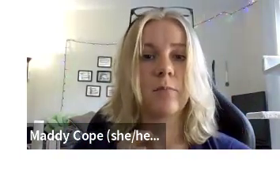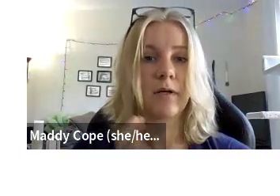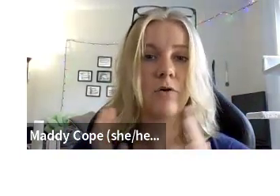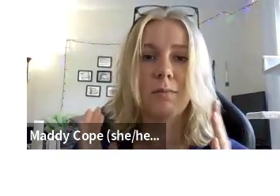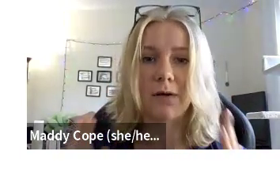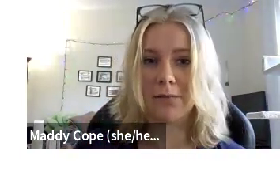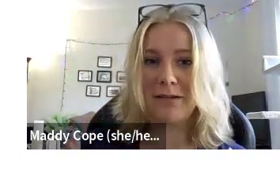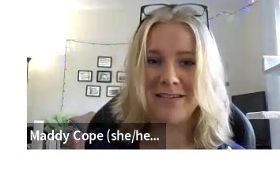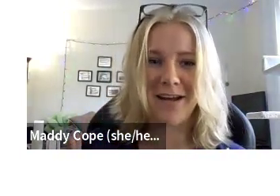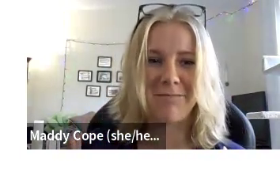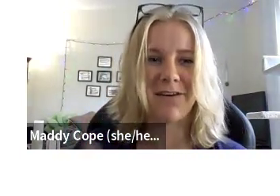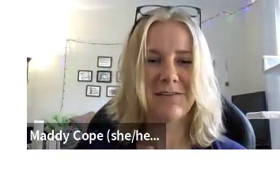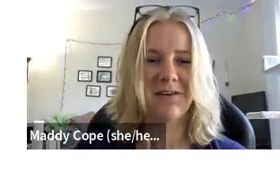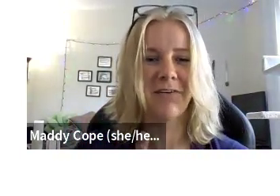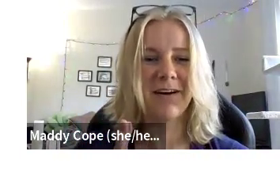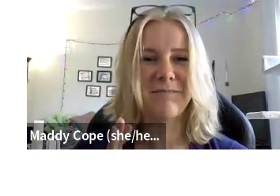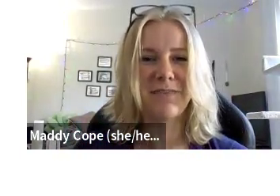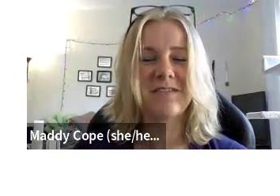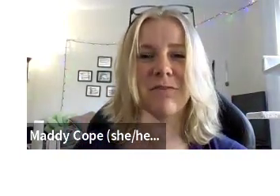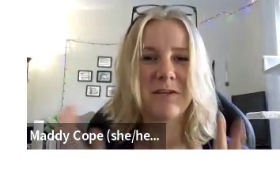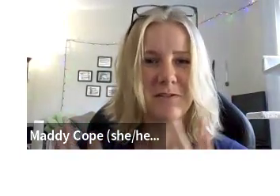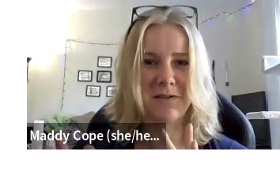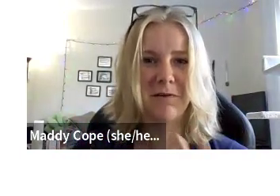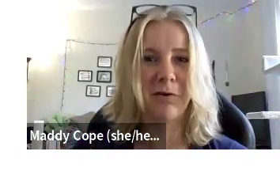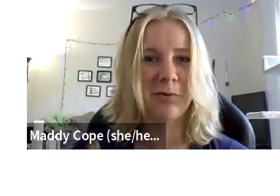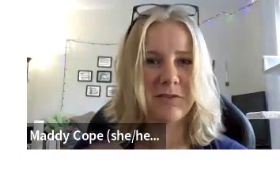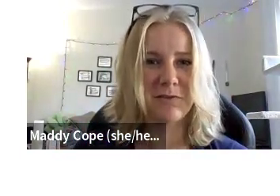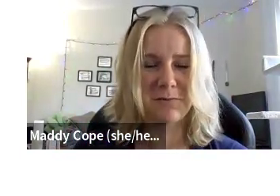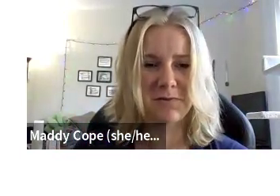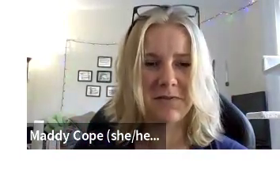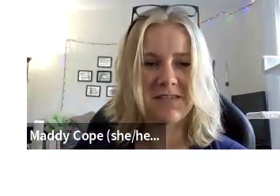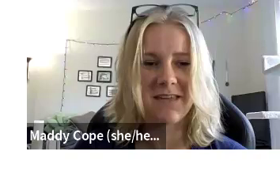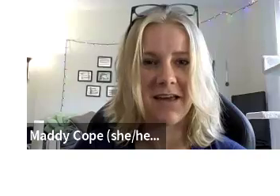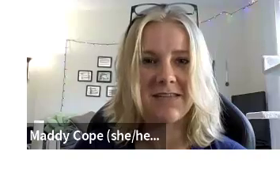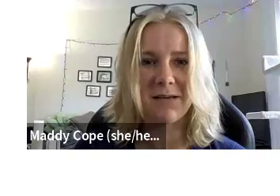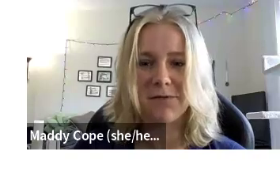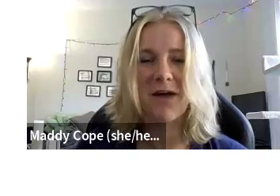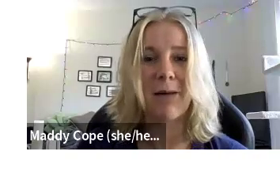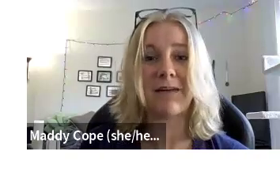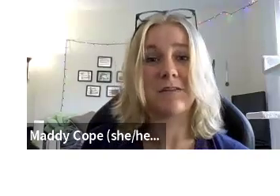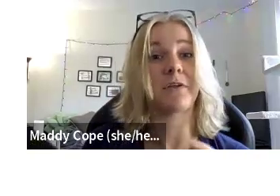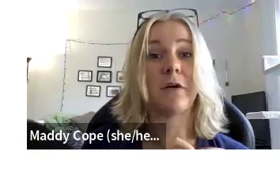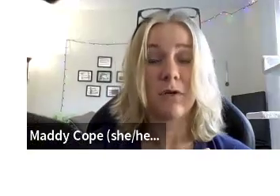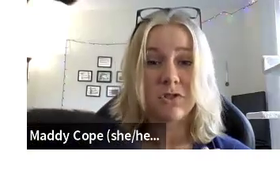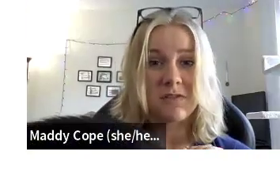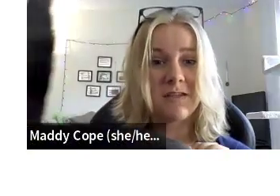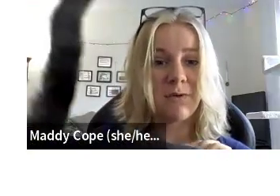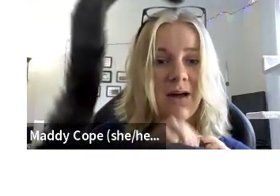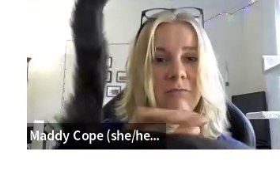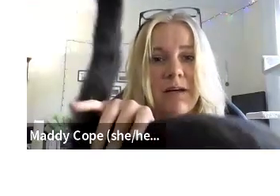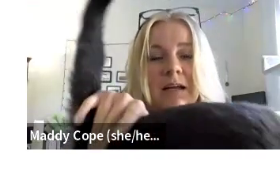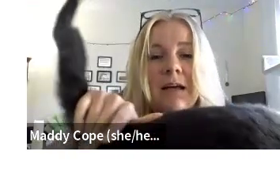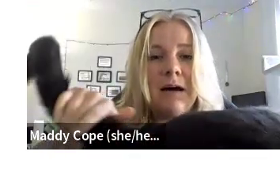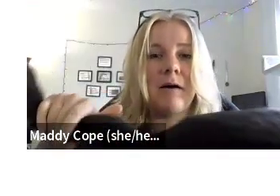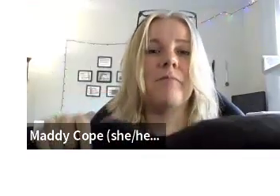here, but I know I'm on a limited time here. So this information is going to be available to you as a result of these slides. I'm also happy to answer any questions that you have,